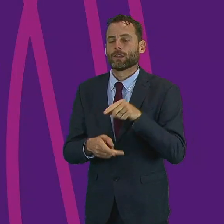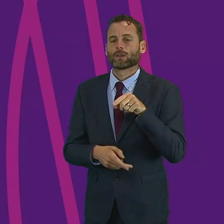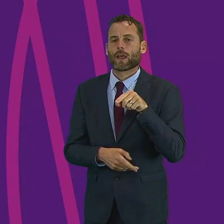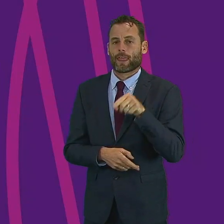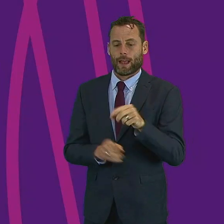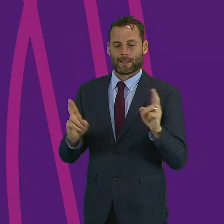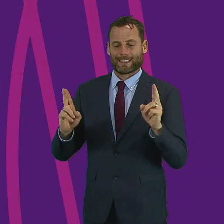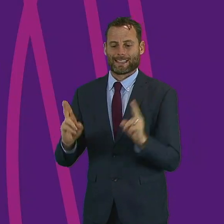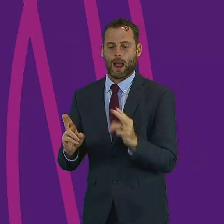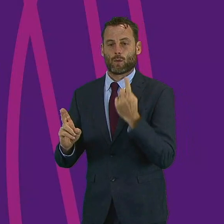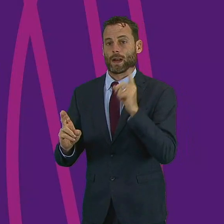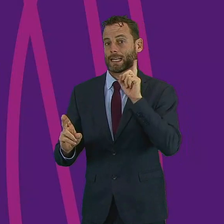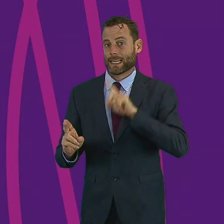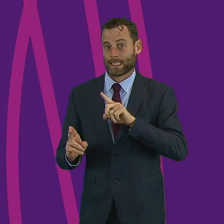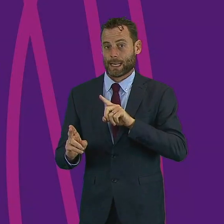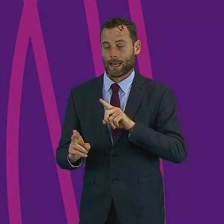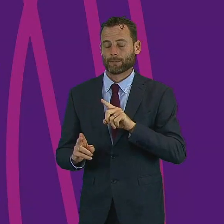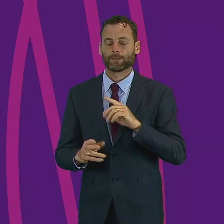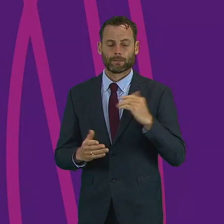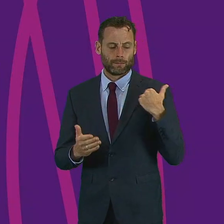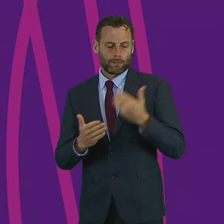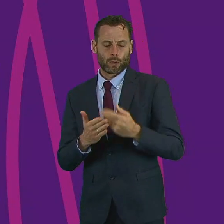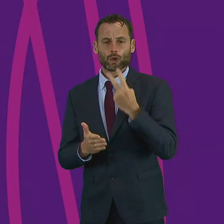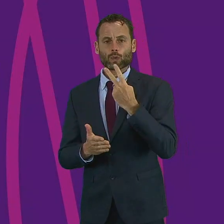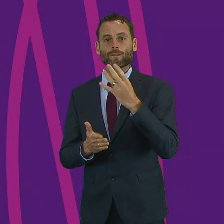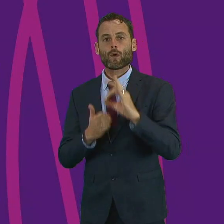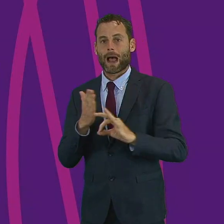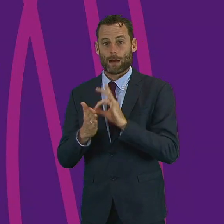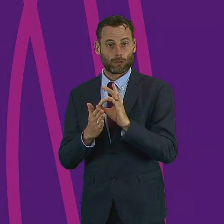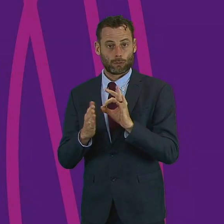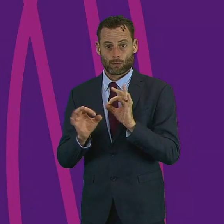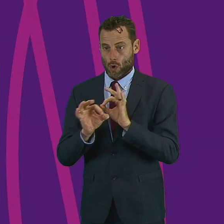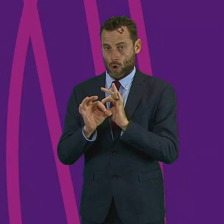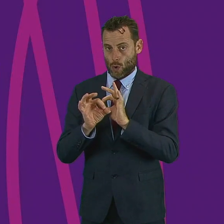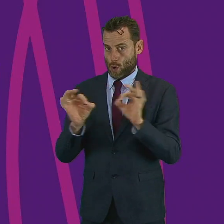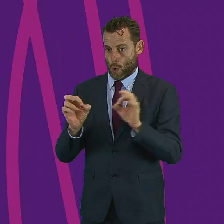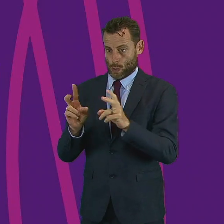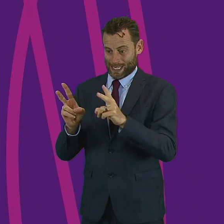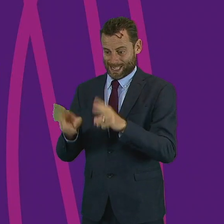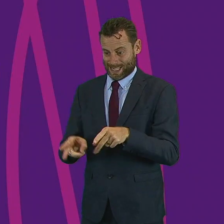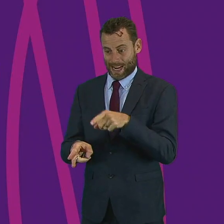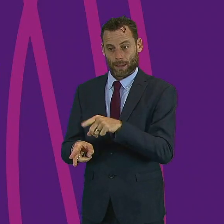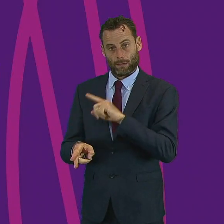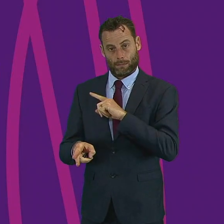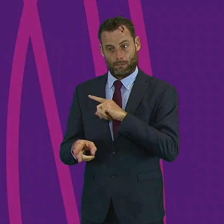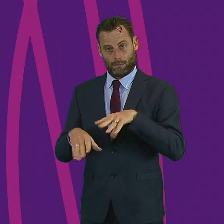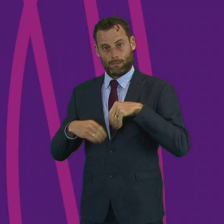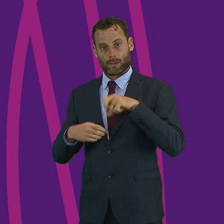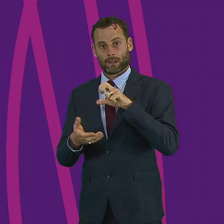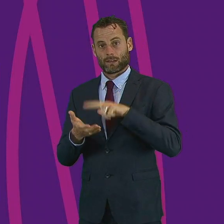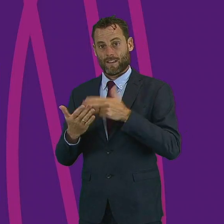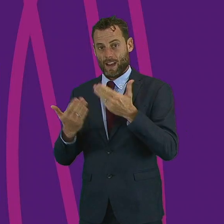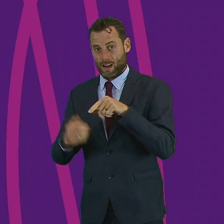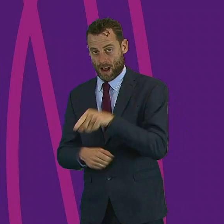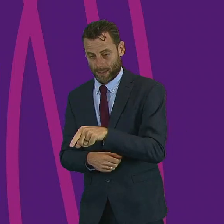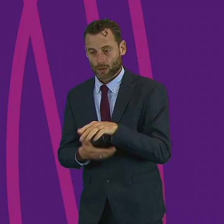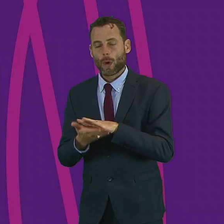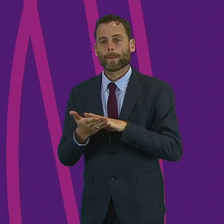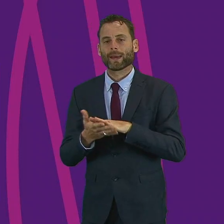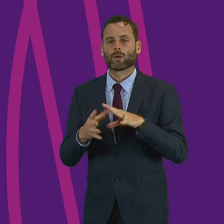no deaths were registered of patients tested positive for COVID, and the total number of deaths under this measurement